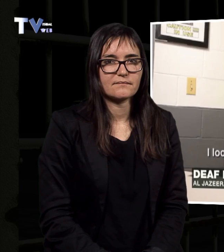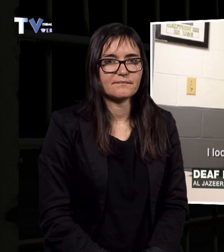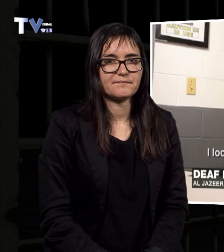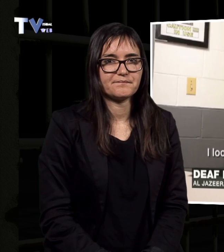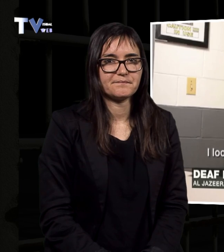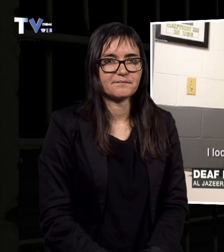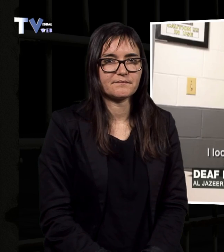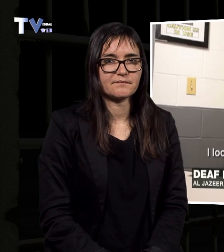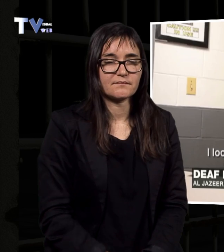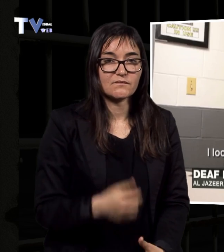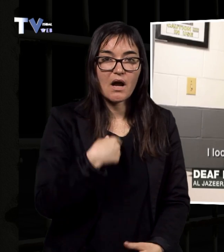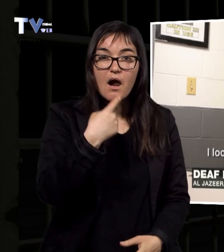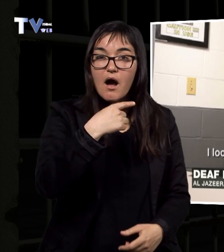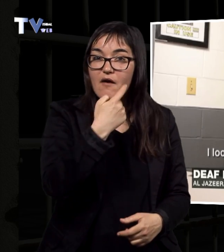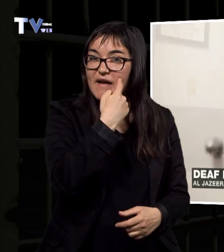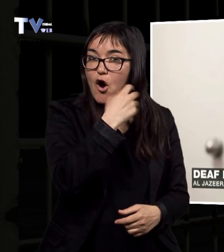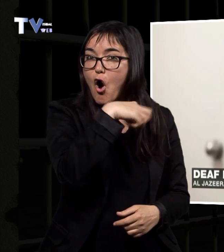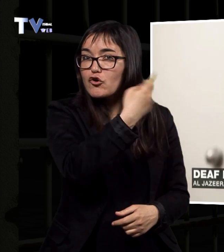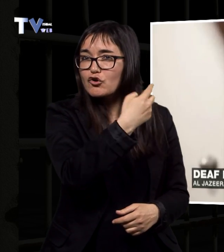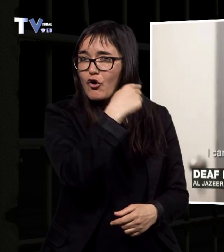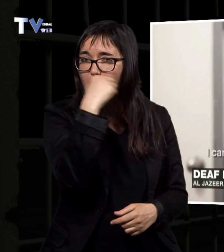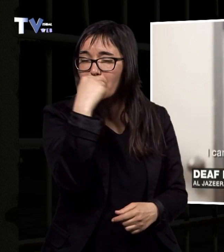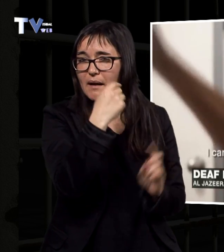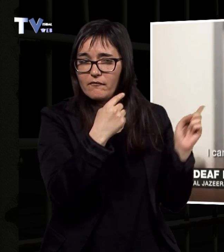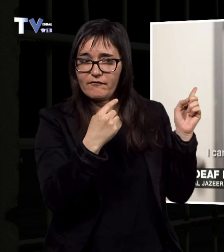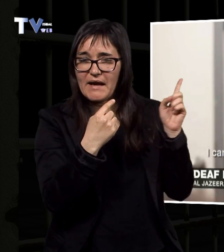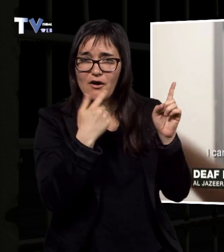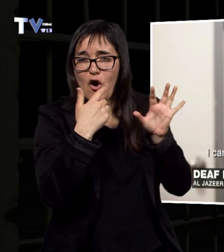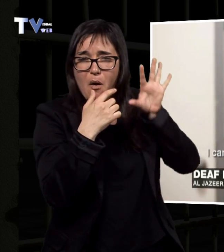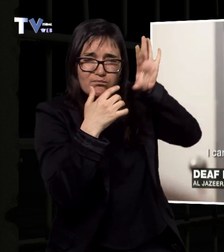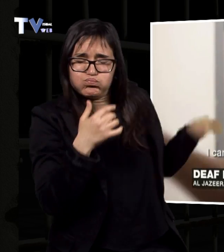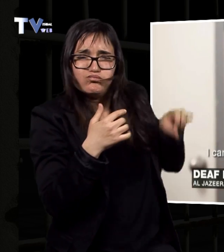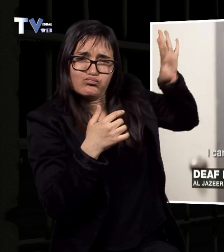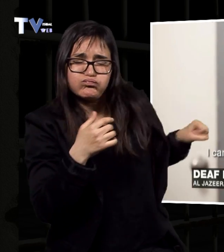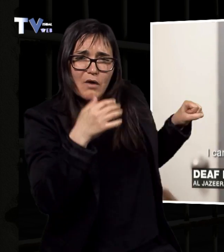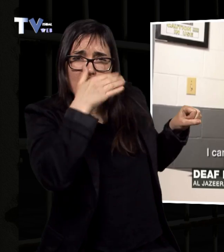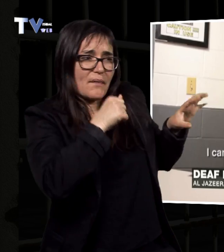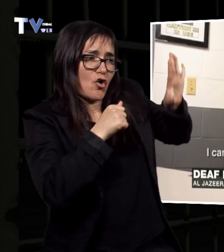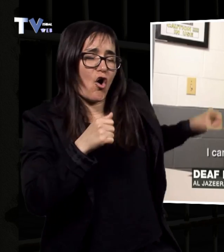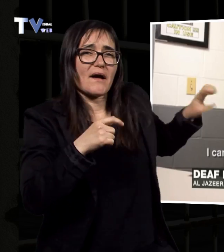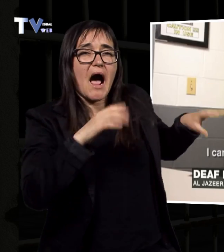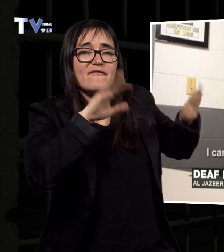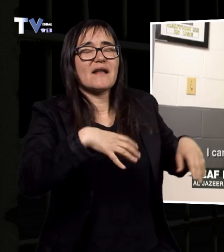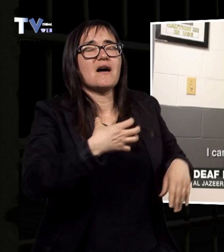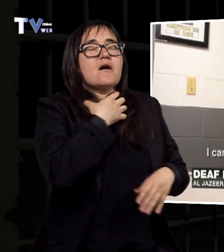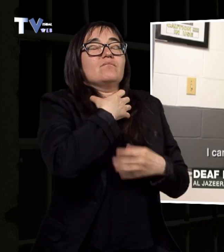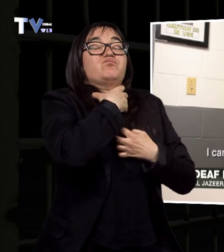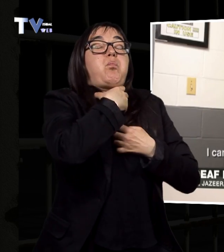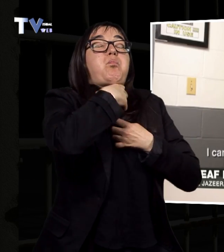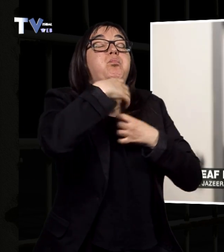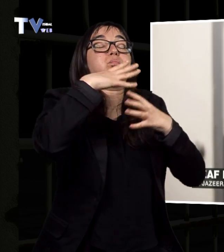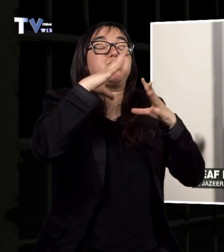I look like this. Another man coming in. Just reach him. Can't reach him. I pass out.